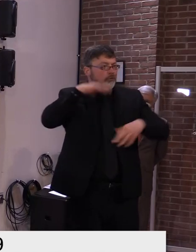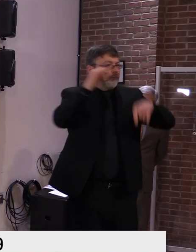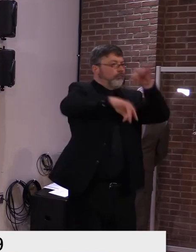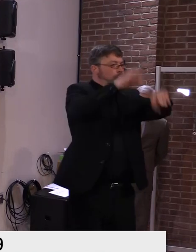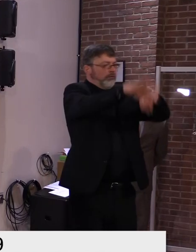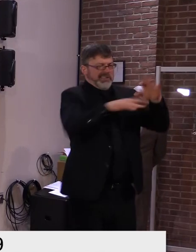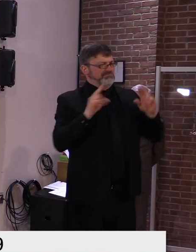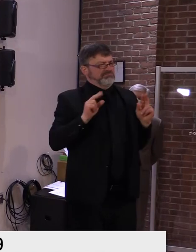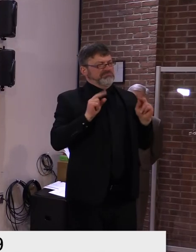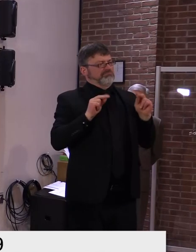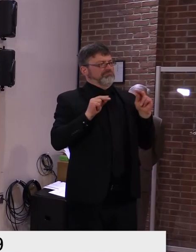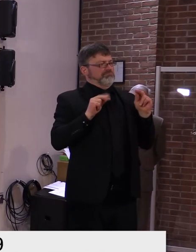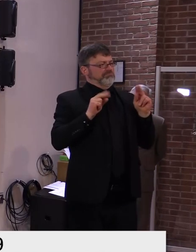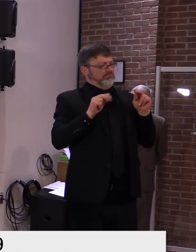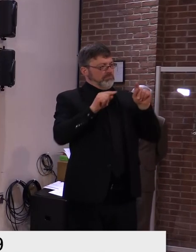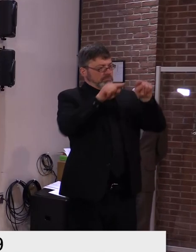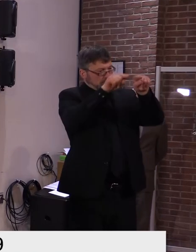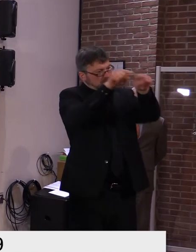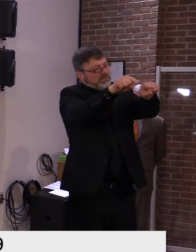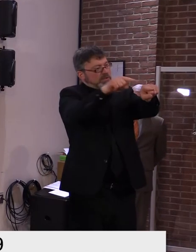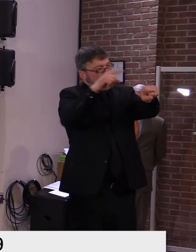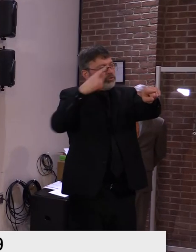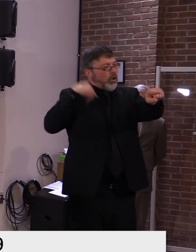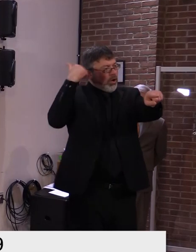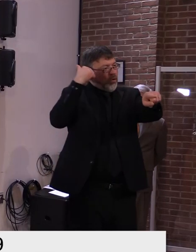to be a change as well.